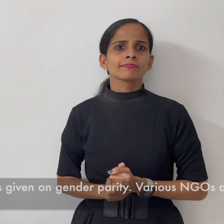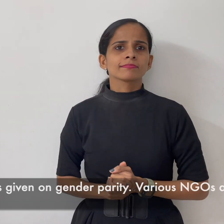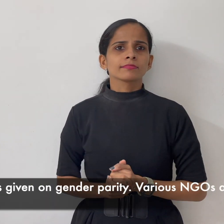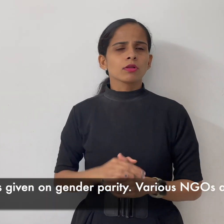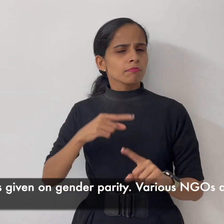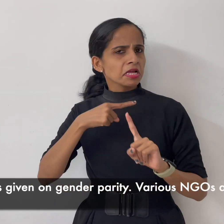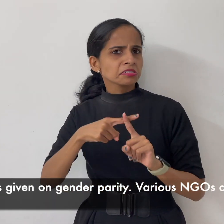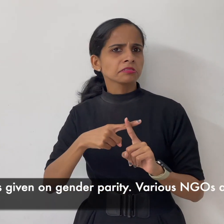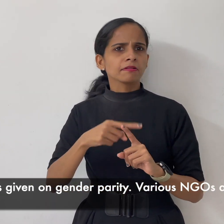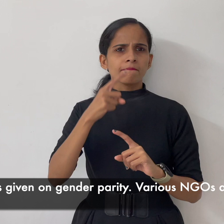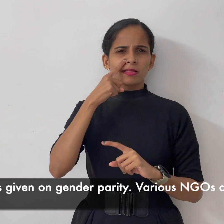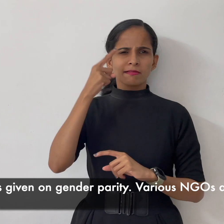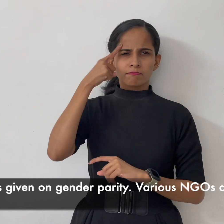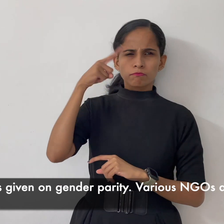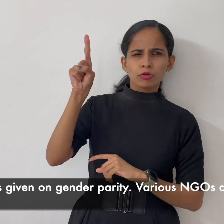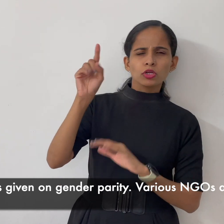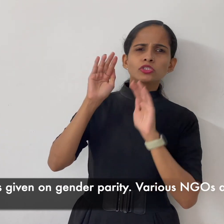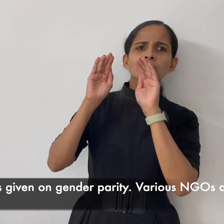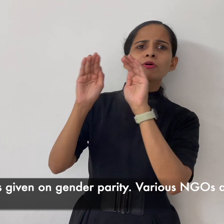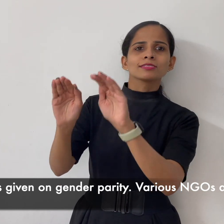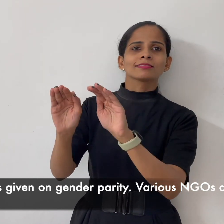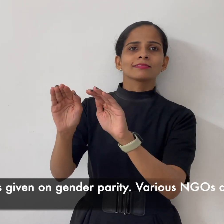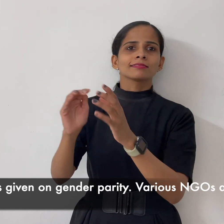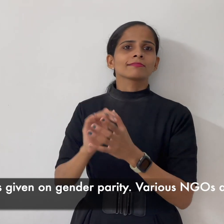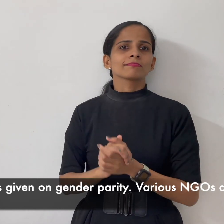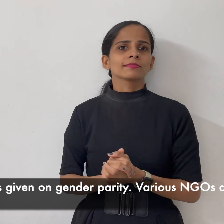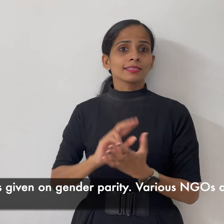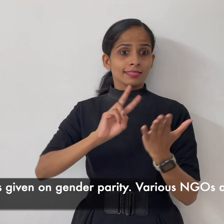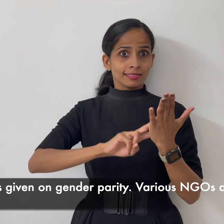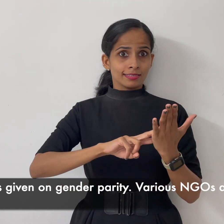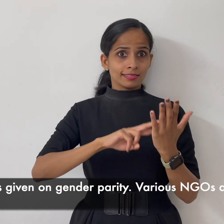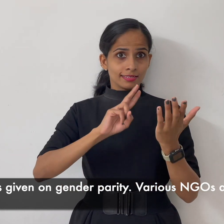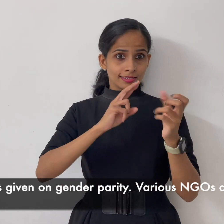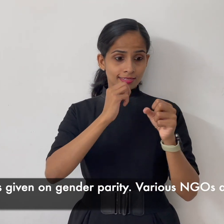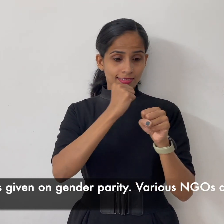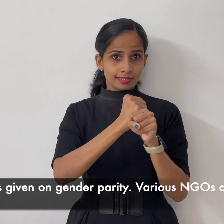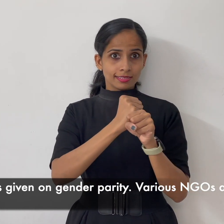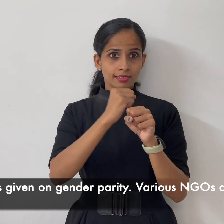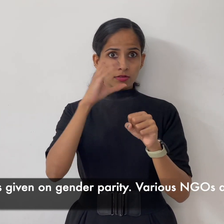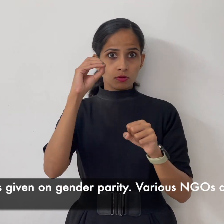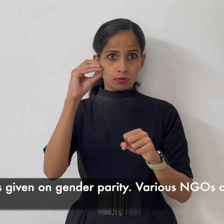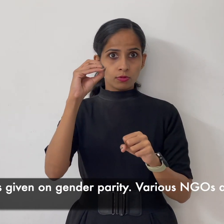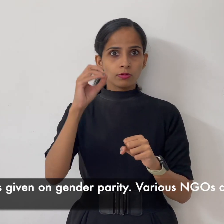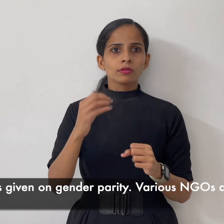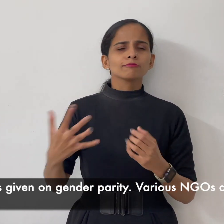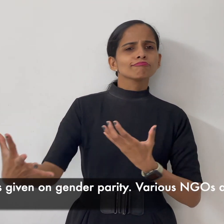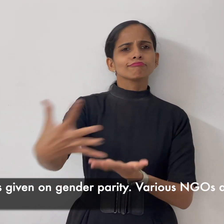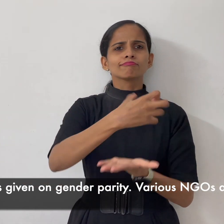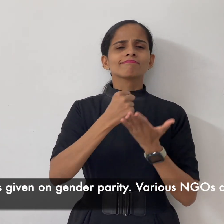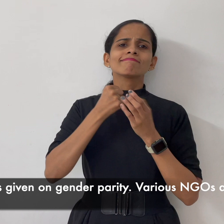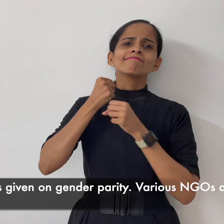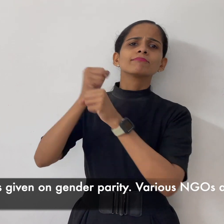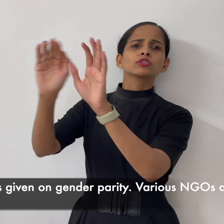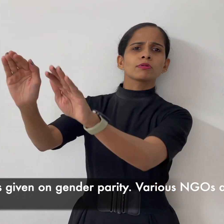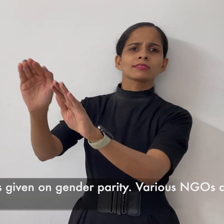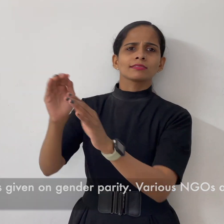In-depth information is given on gender parity. Various NGOs also raise funds